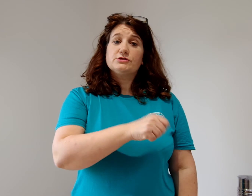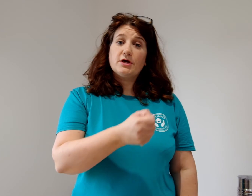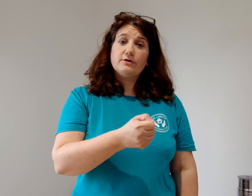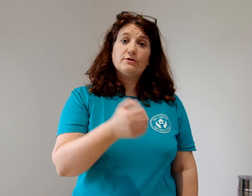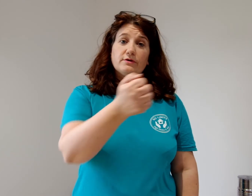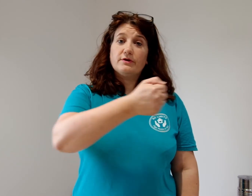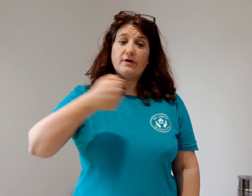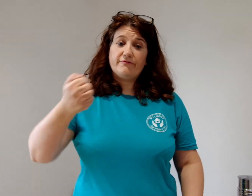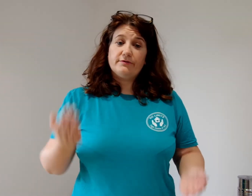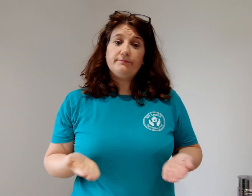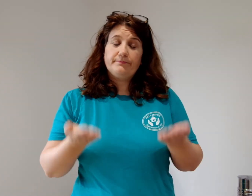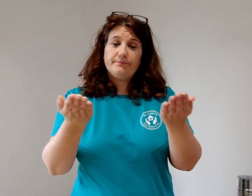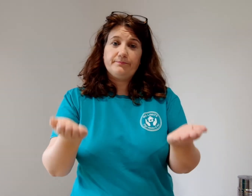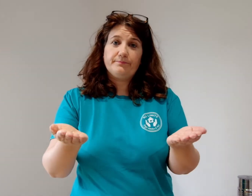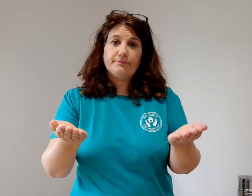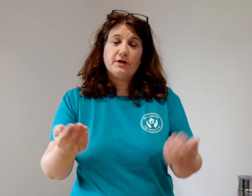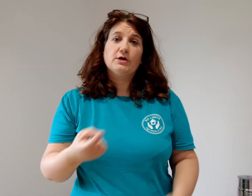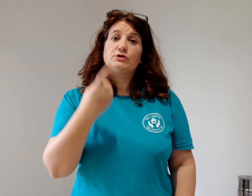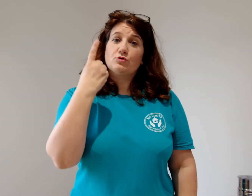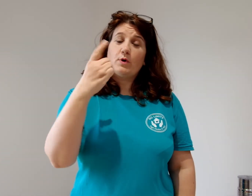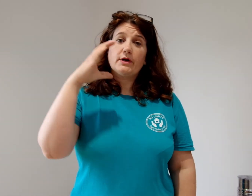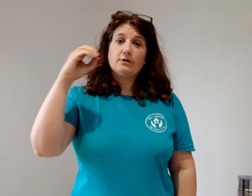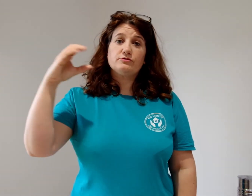Turn on the oven to